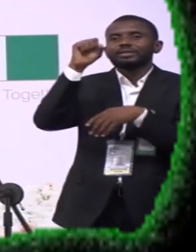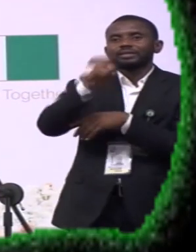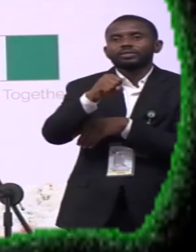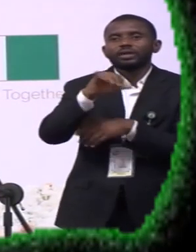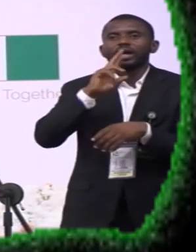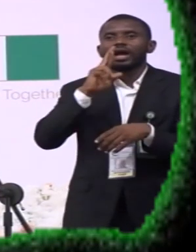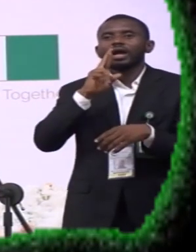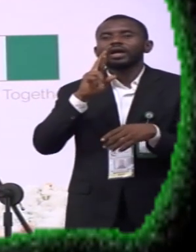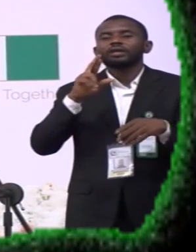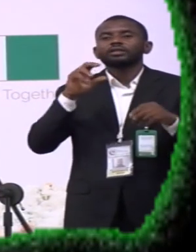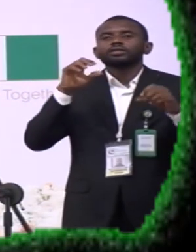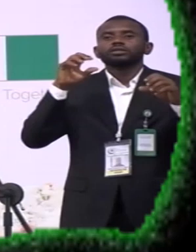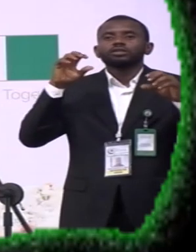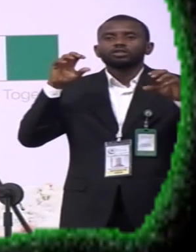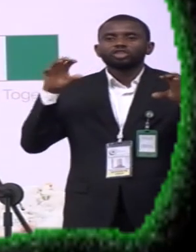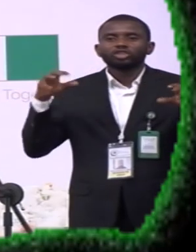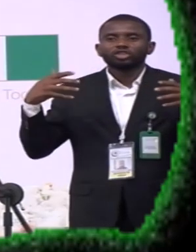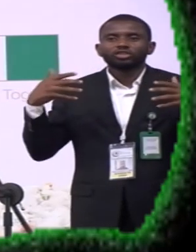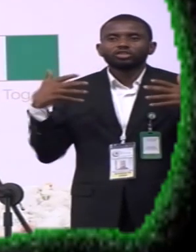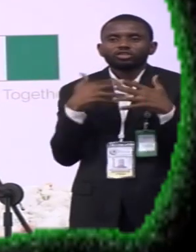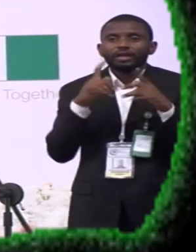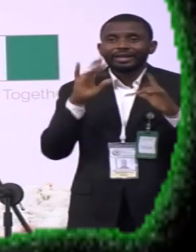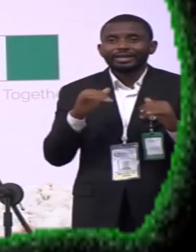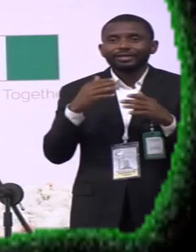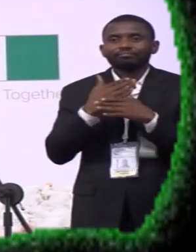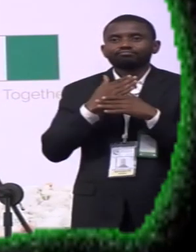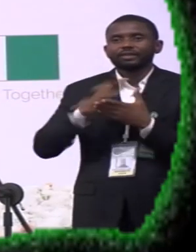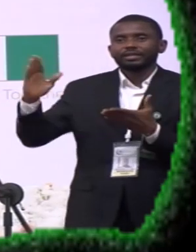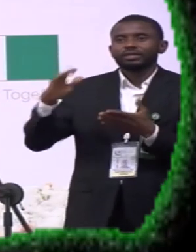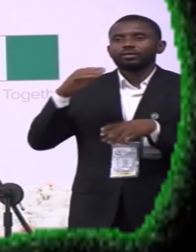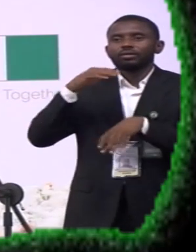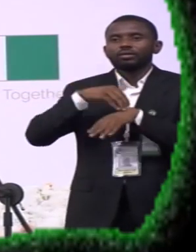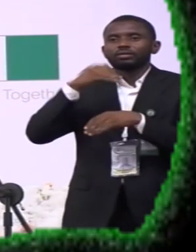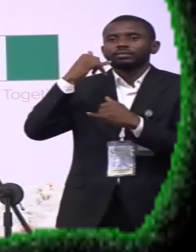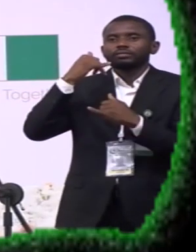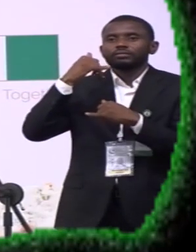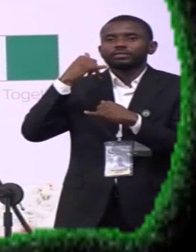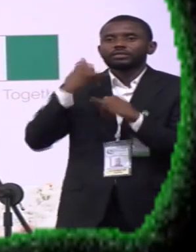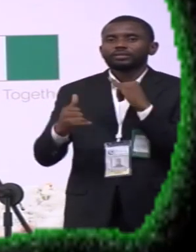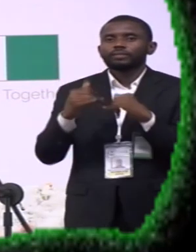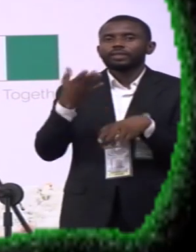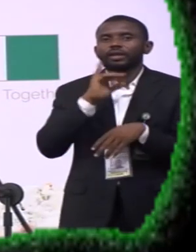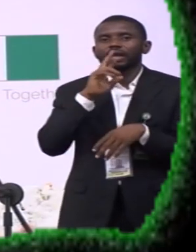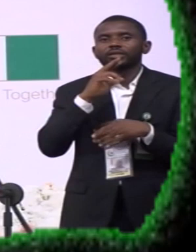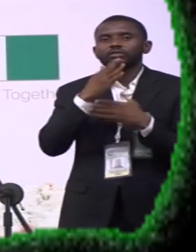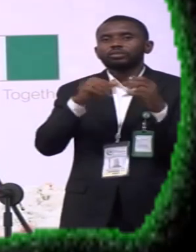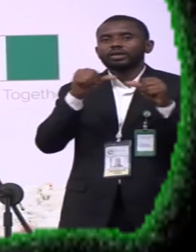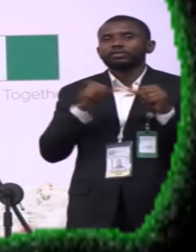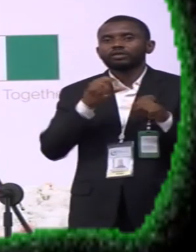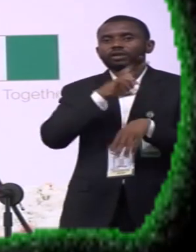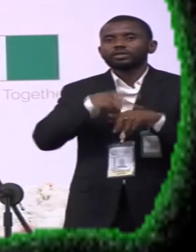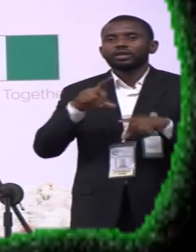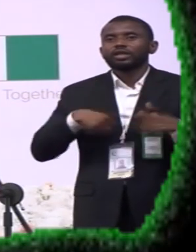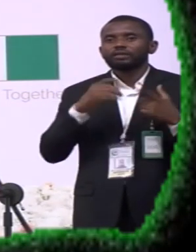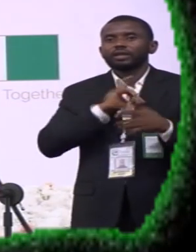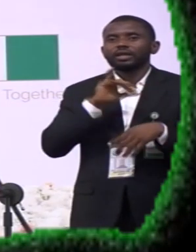shockingly marginalized. On my last part, there are certain areas of our national life that are dear